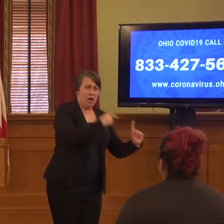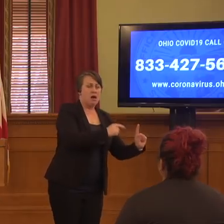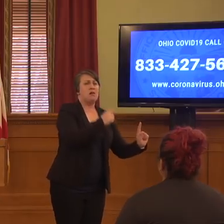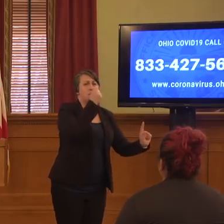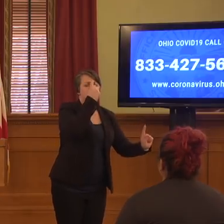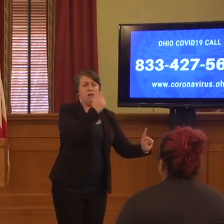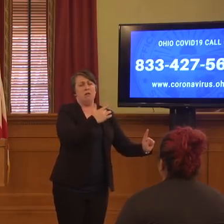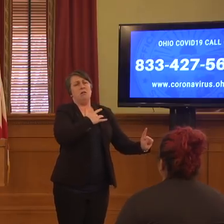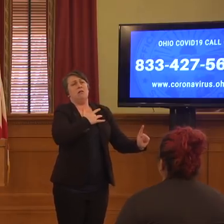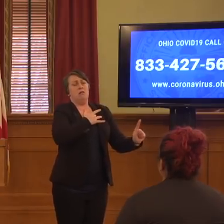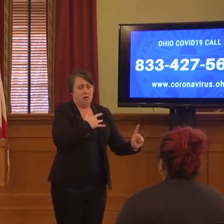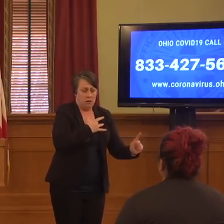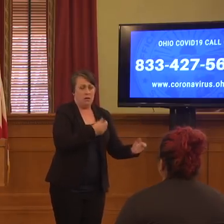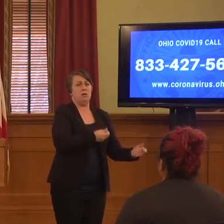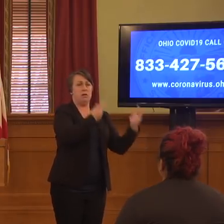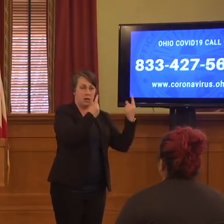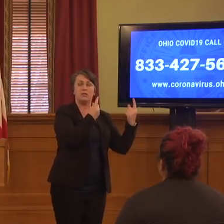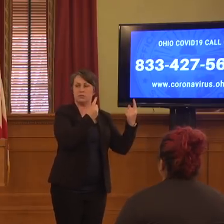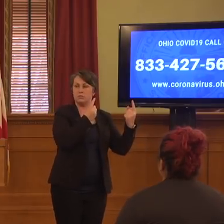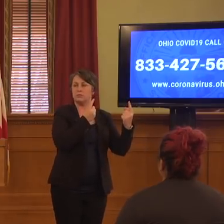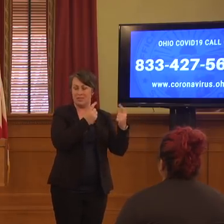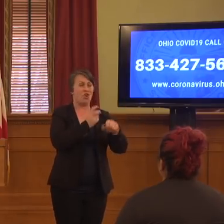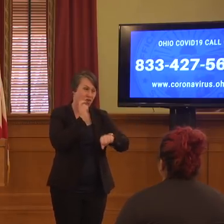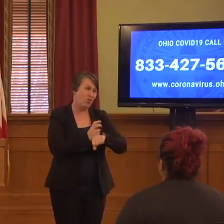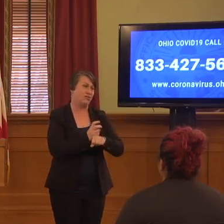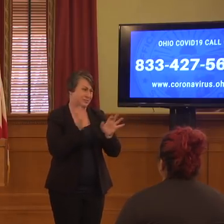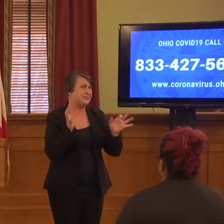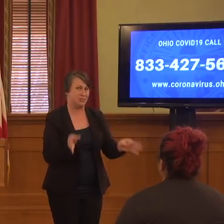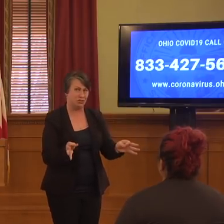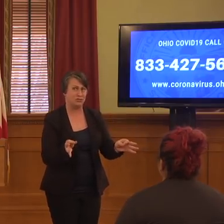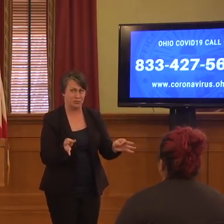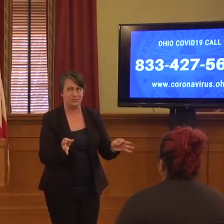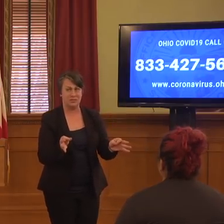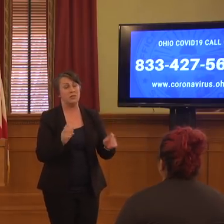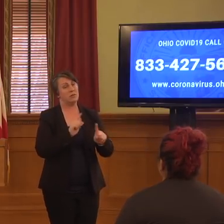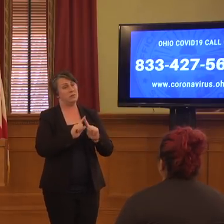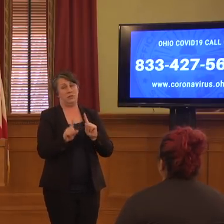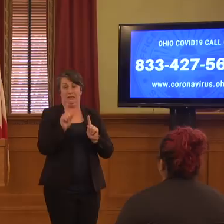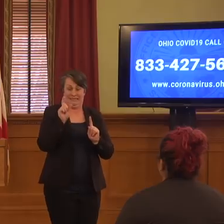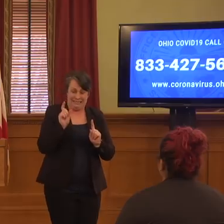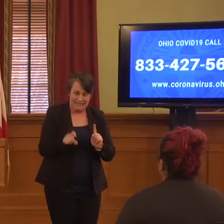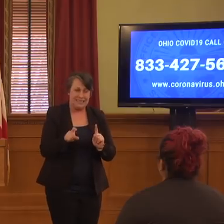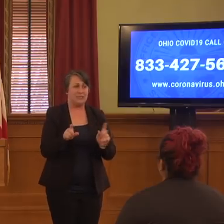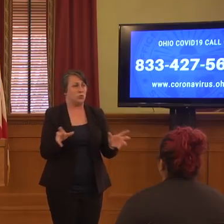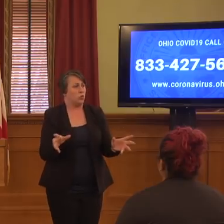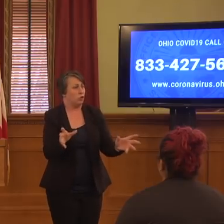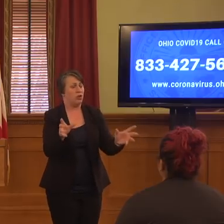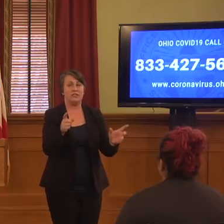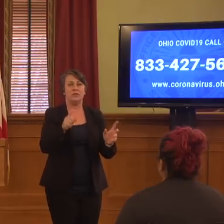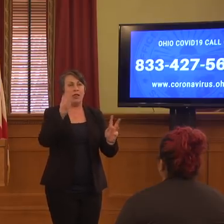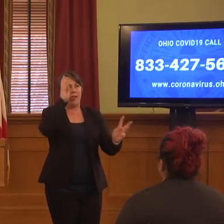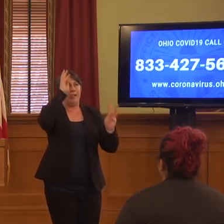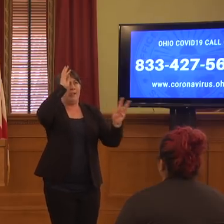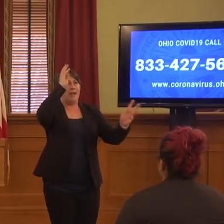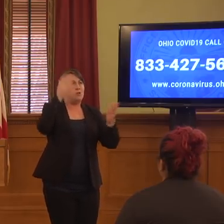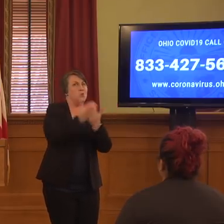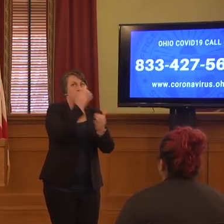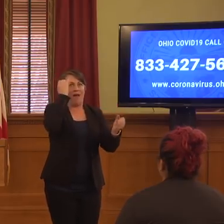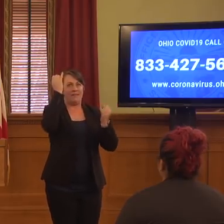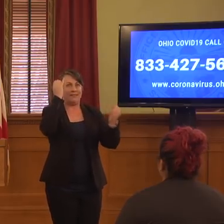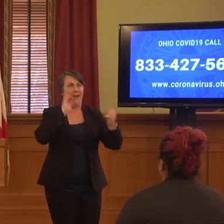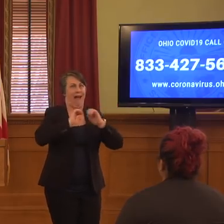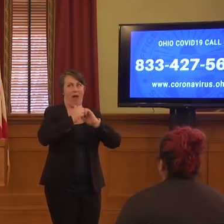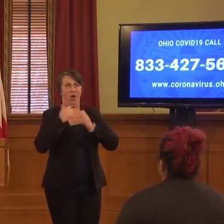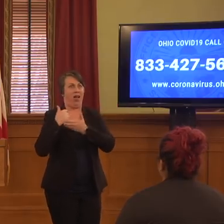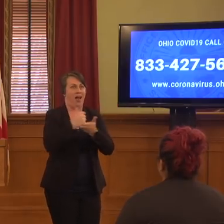so hard. And that's why I need everyone out there to do their part to help and be creative. So this is that time that